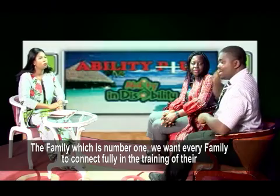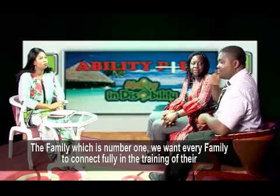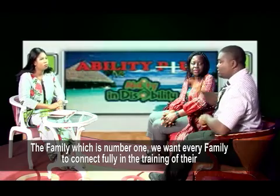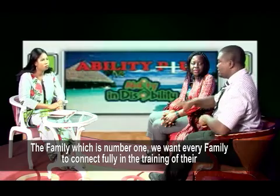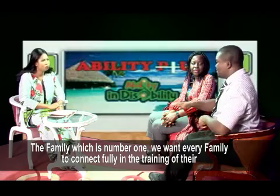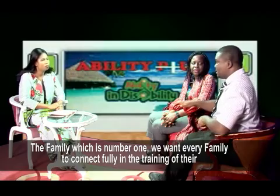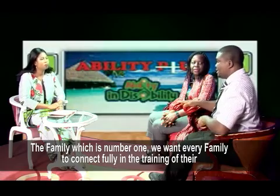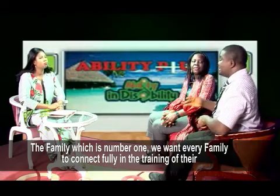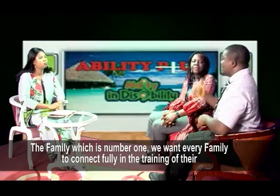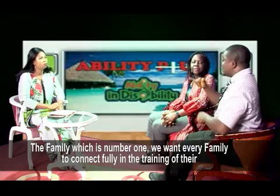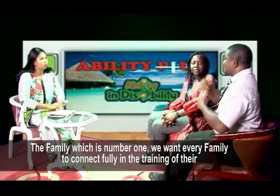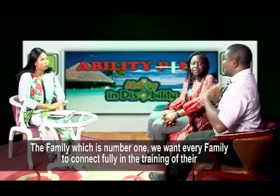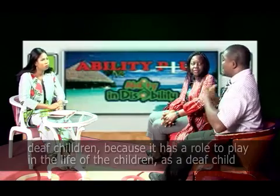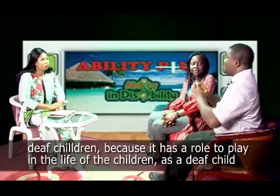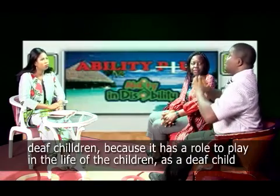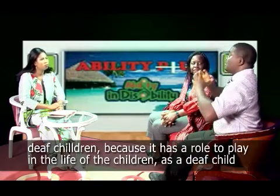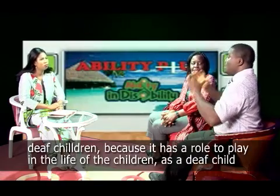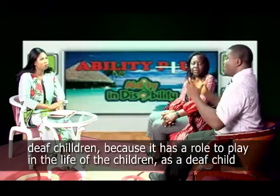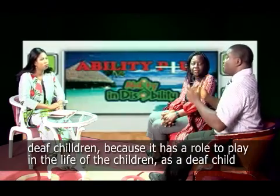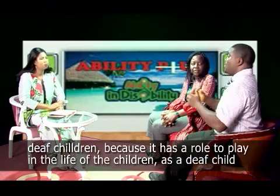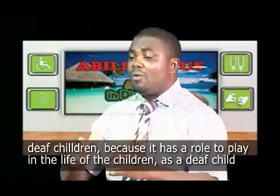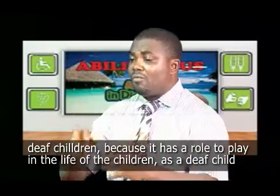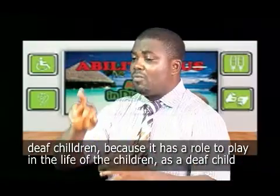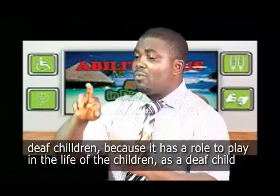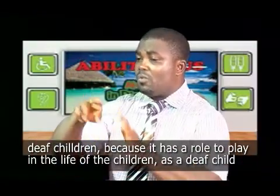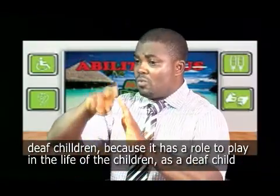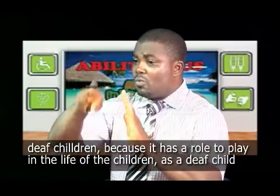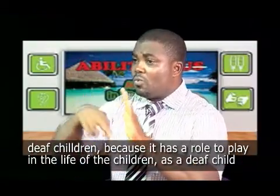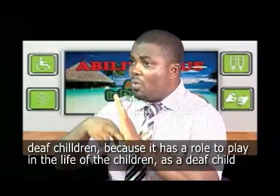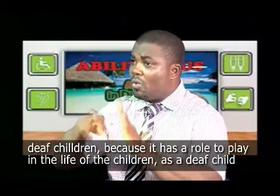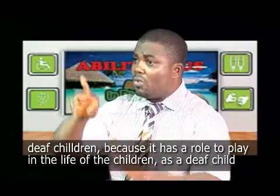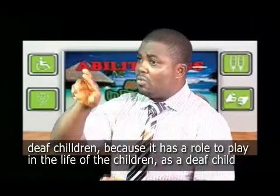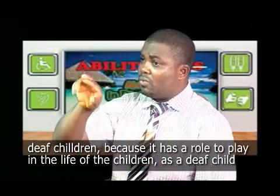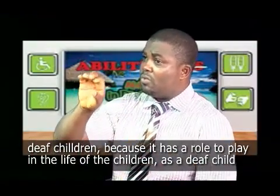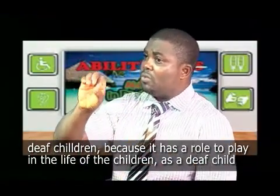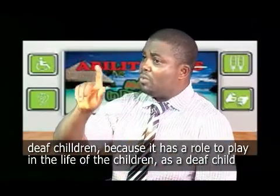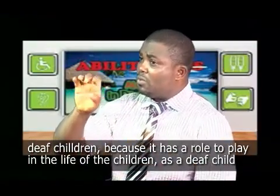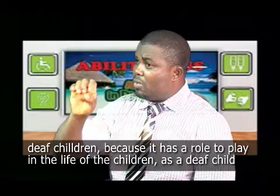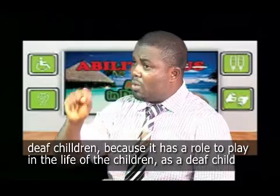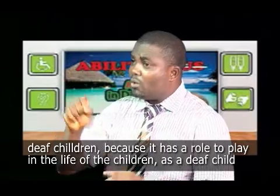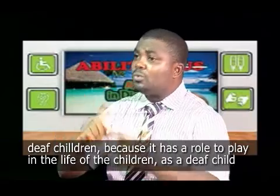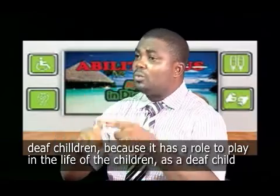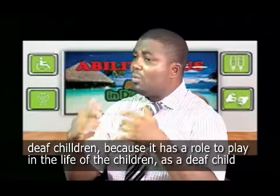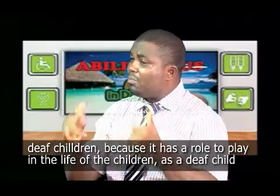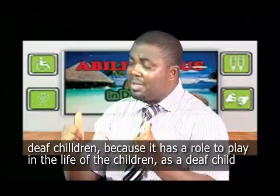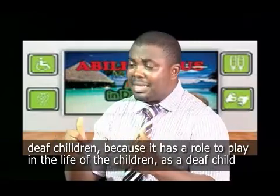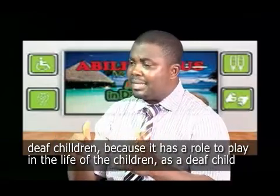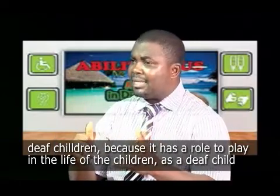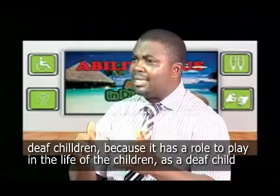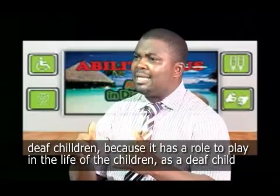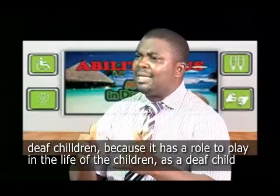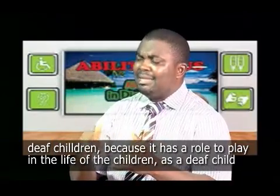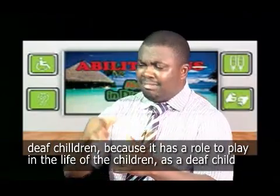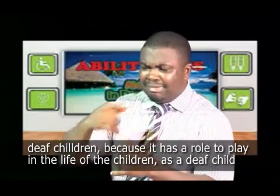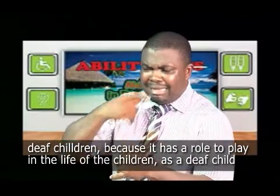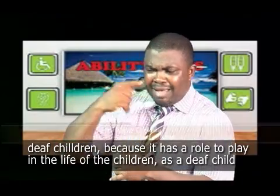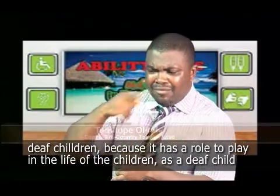the training of their deaf children, because it has a lot of role to play in the life of the